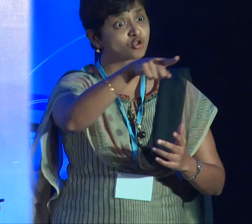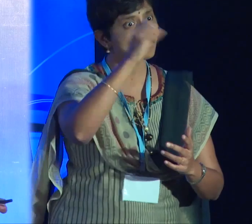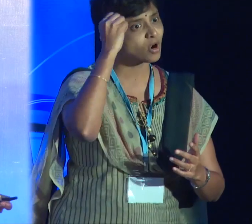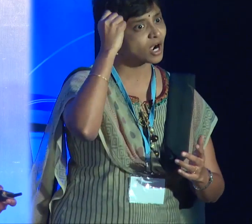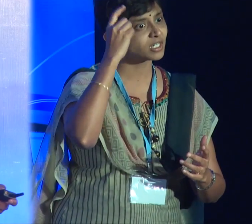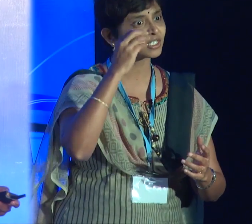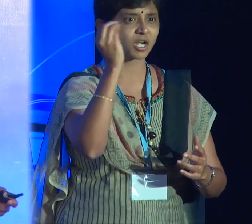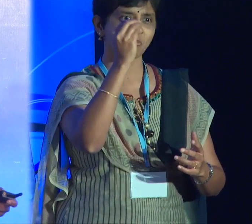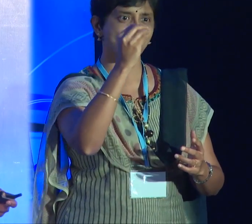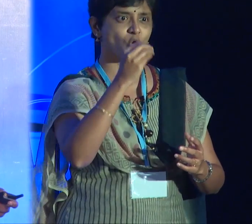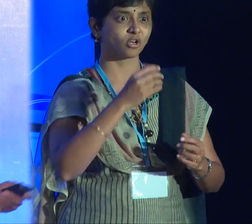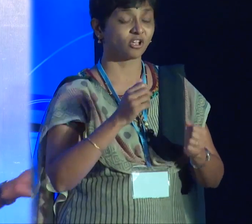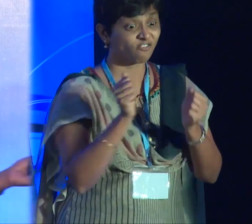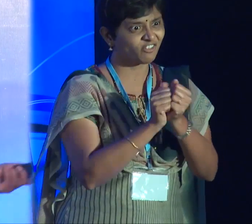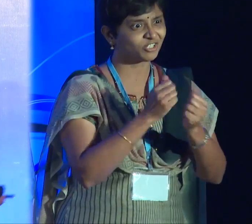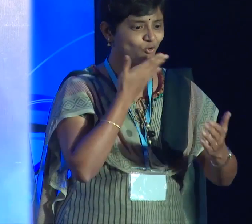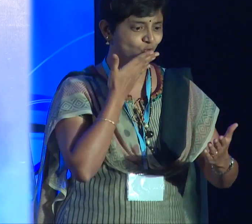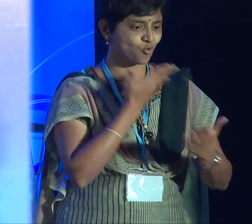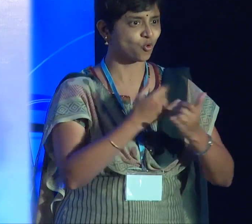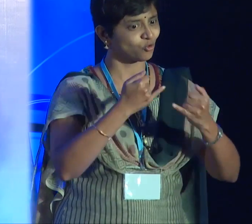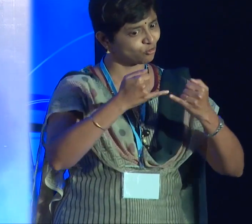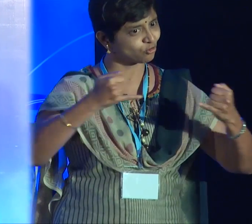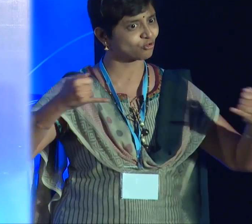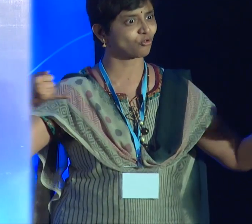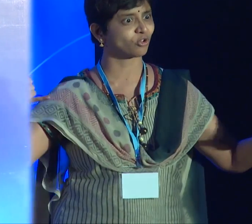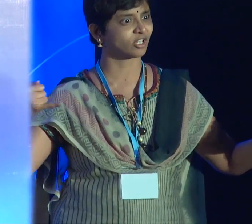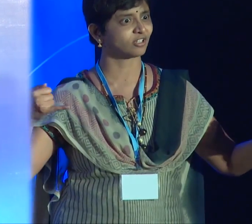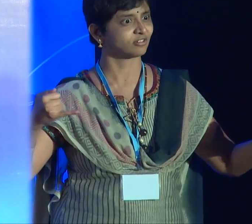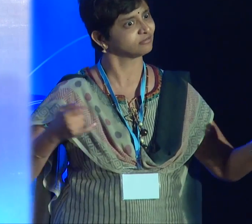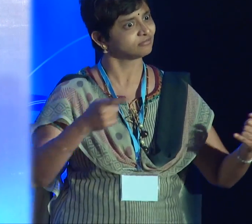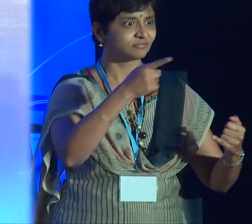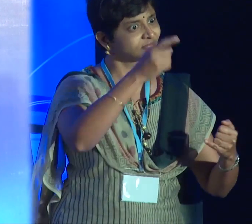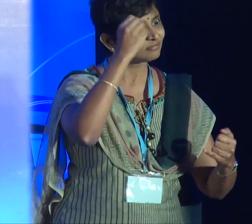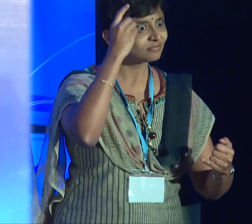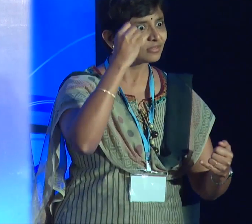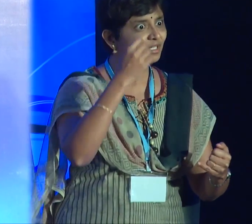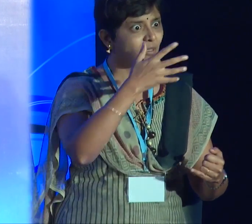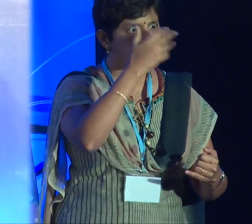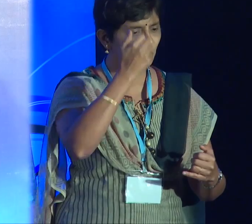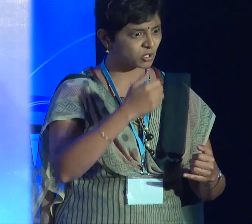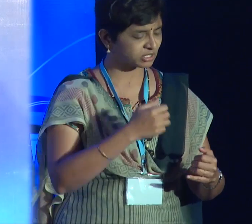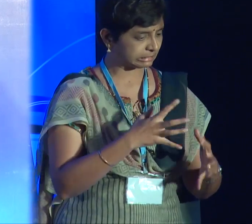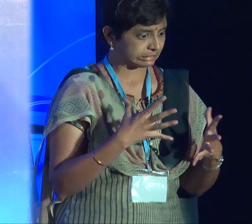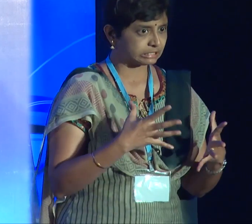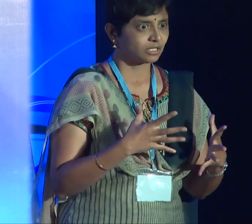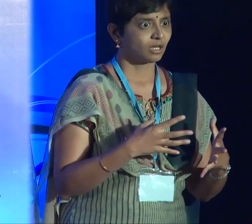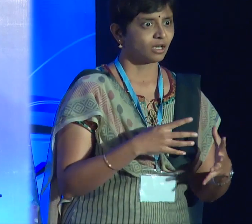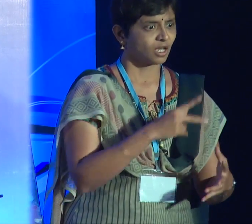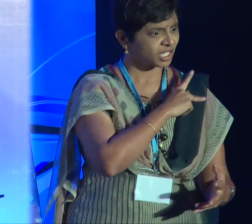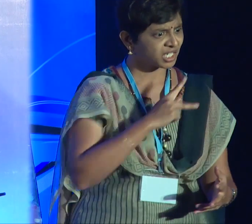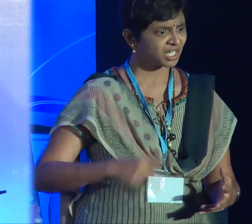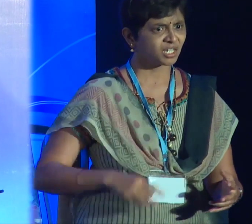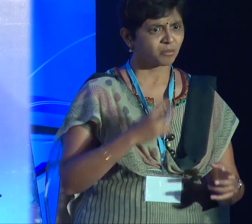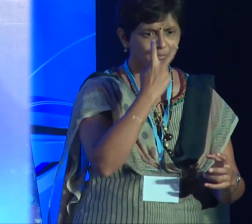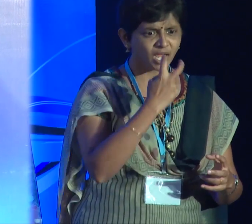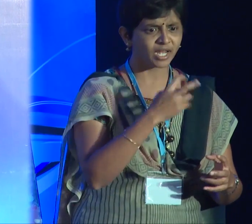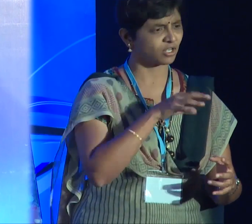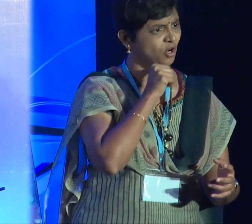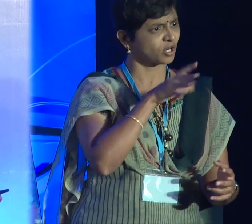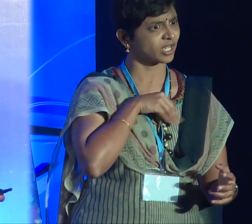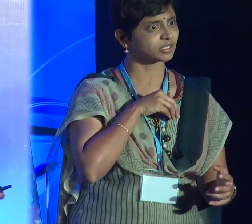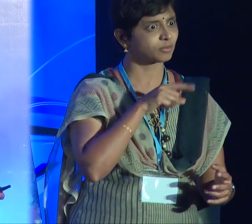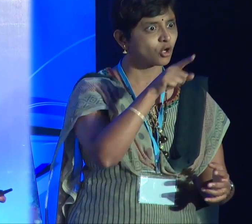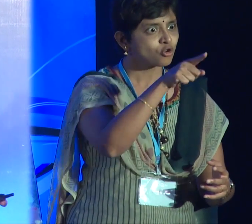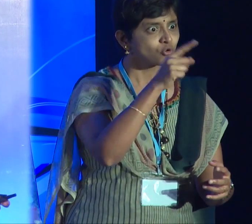Something to think about. Of course, Dhritarashtra is no divinity, he's human. So let's go from the human world to the world